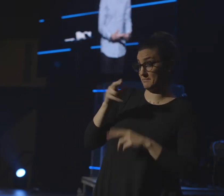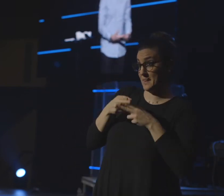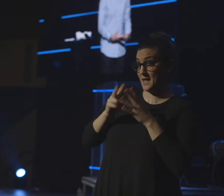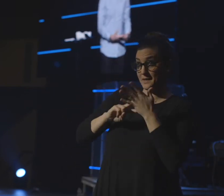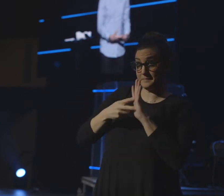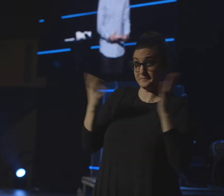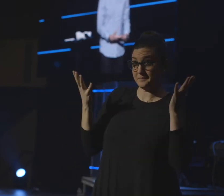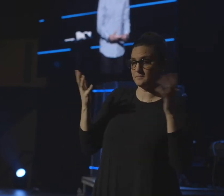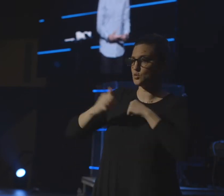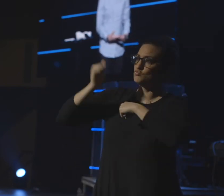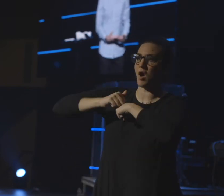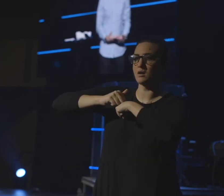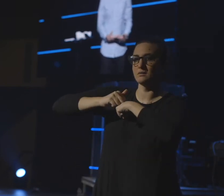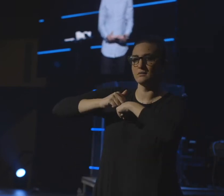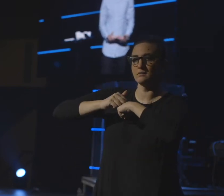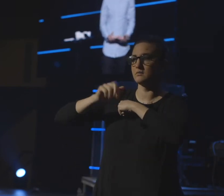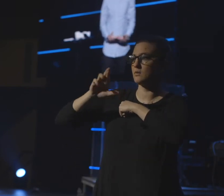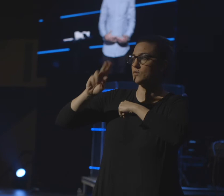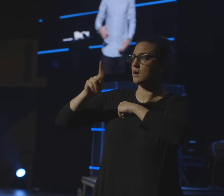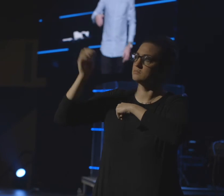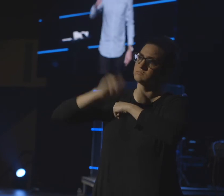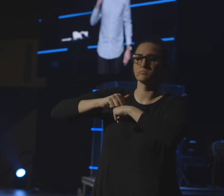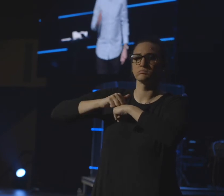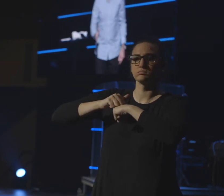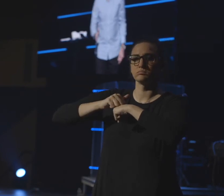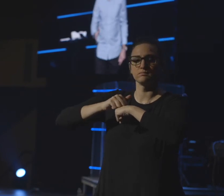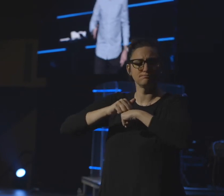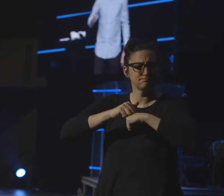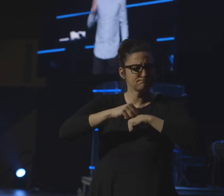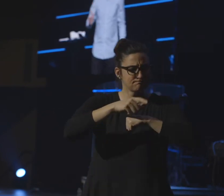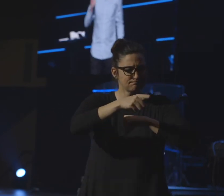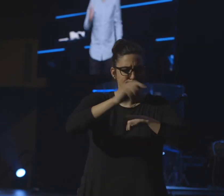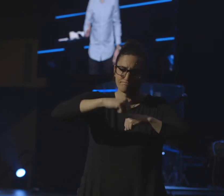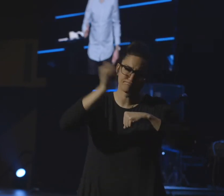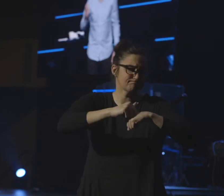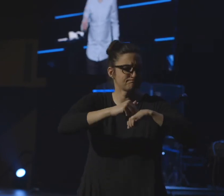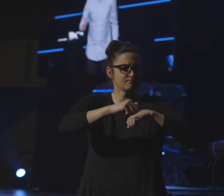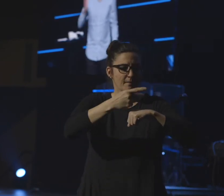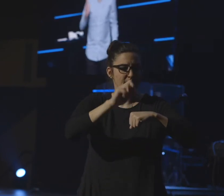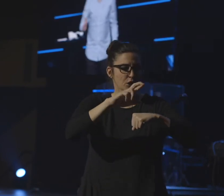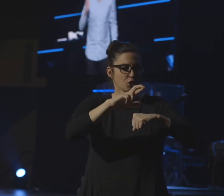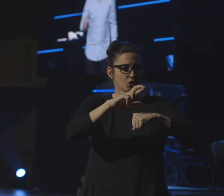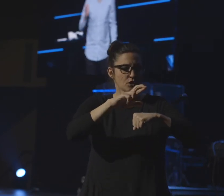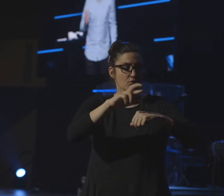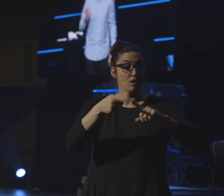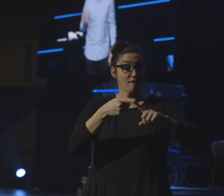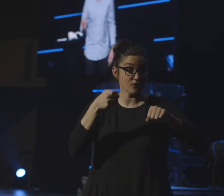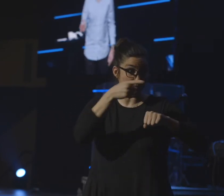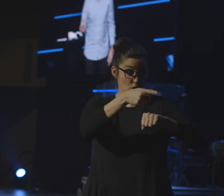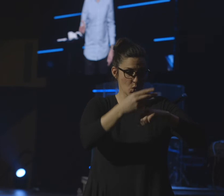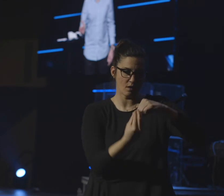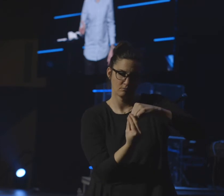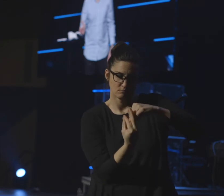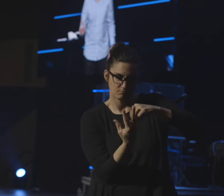But what's the point? He says it in the next verse. I'm calling you Peter, and out of you, I'm going to build something